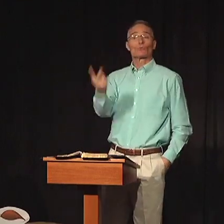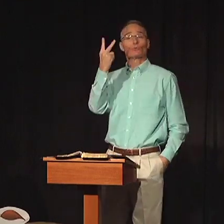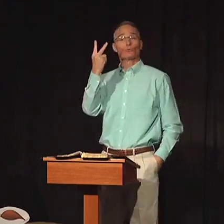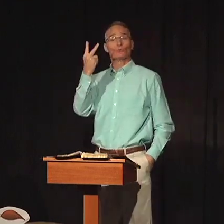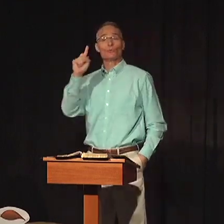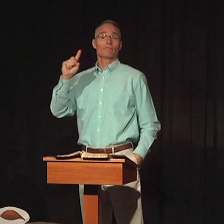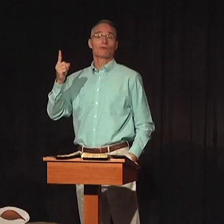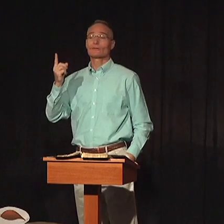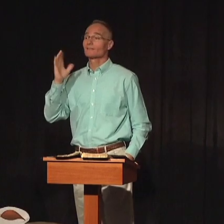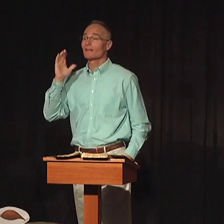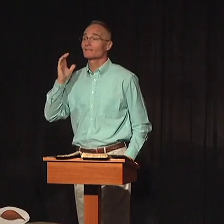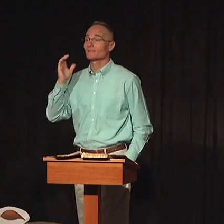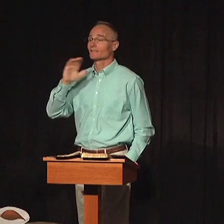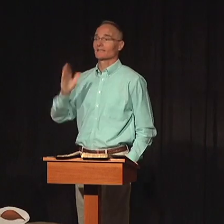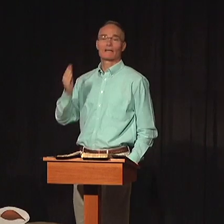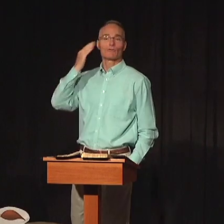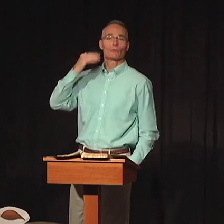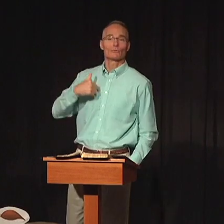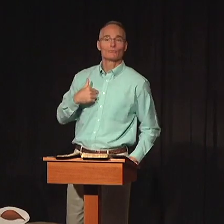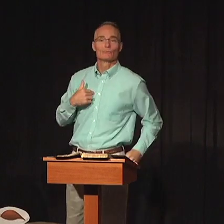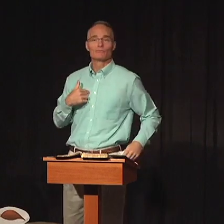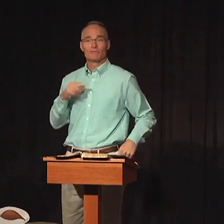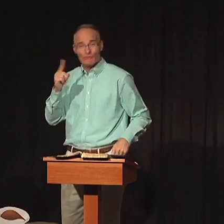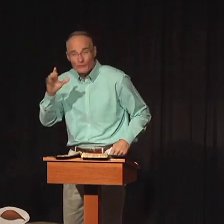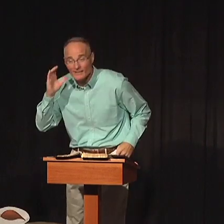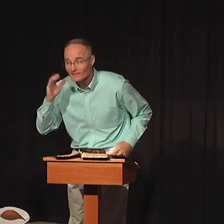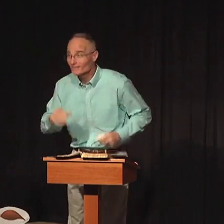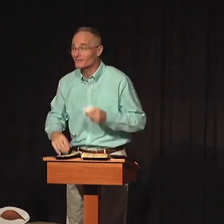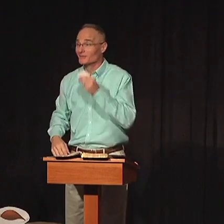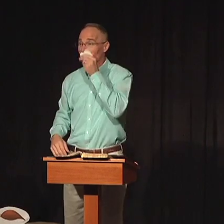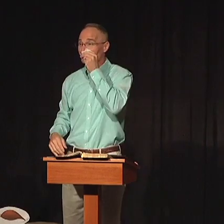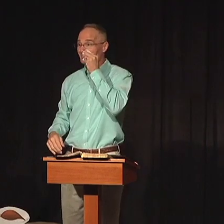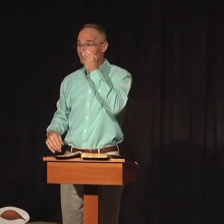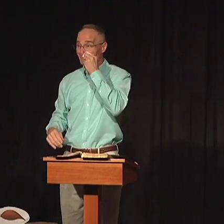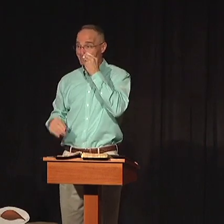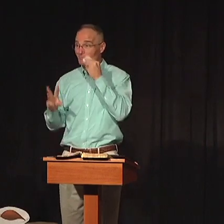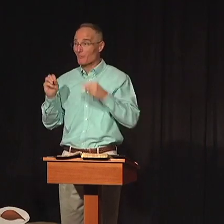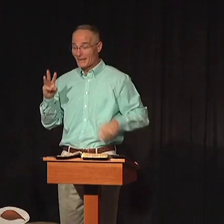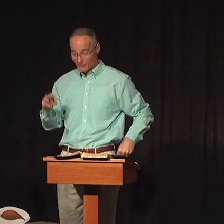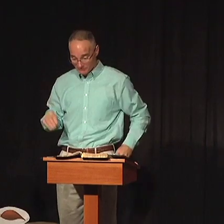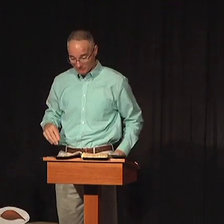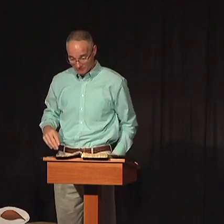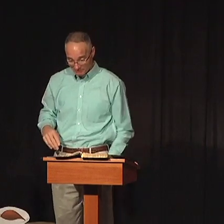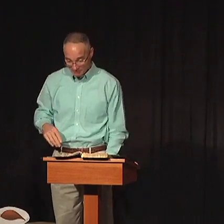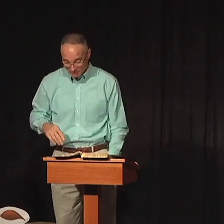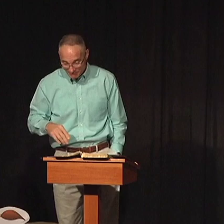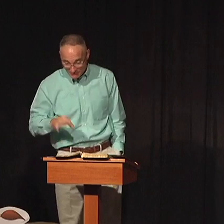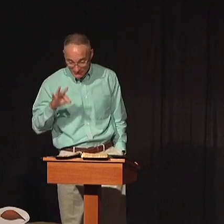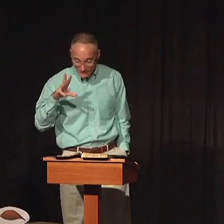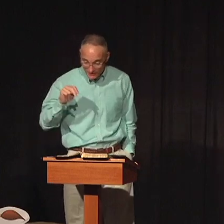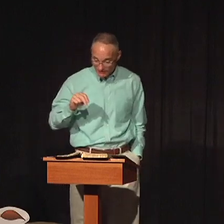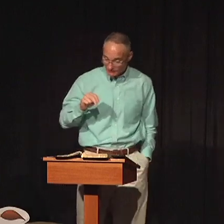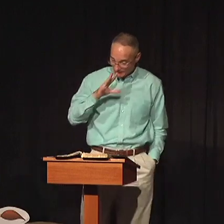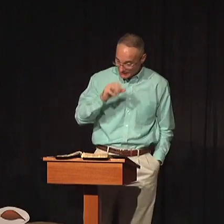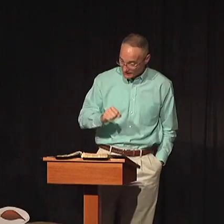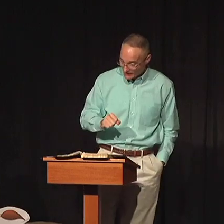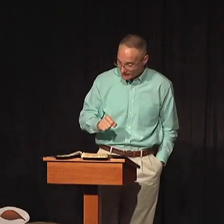And I found two first cousins that I never knew I had. Two first cousins. Wow. And it was fun.